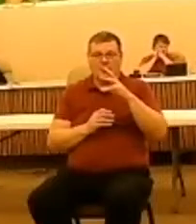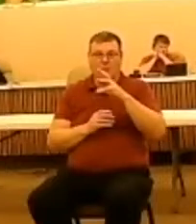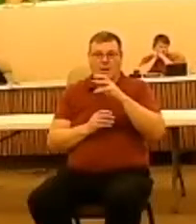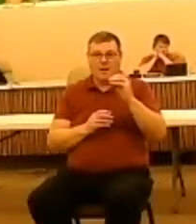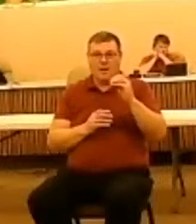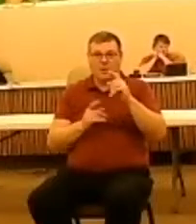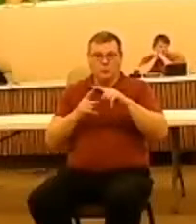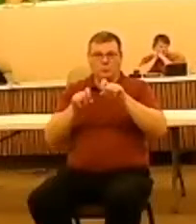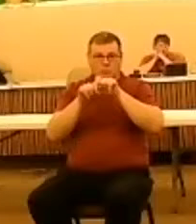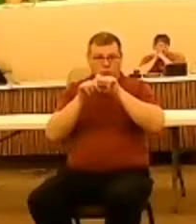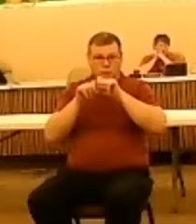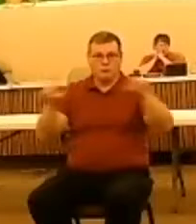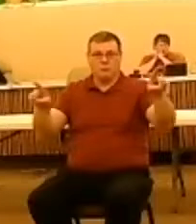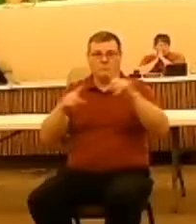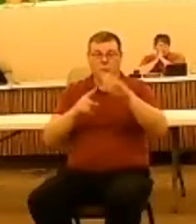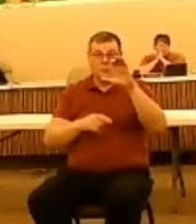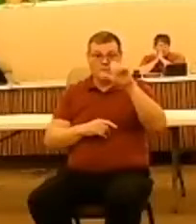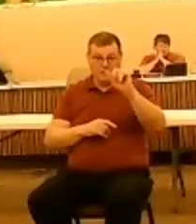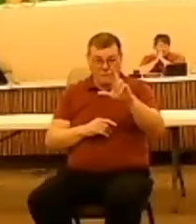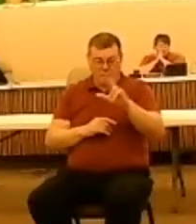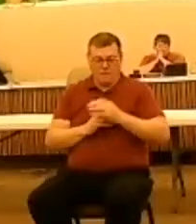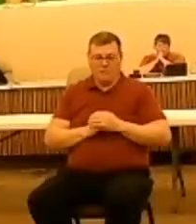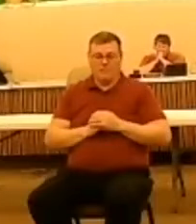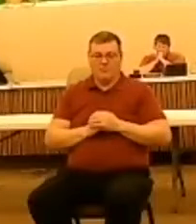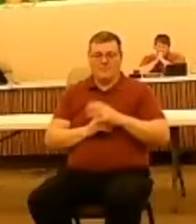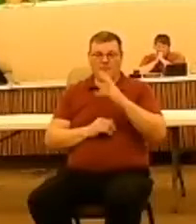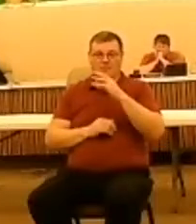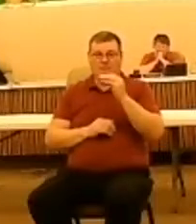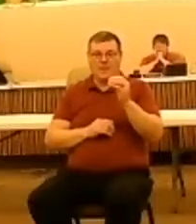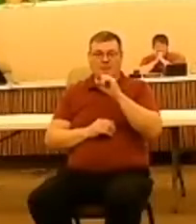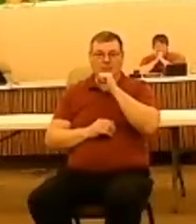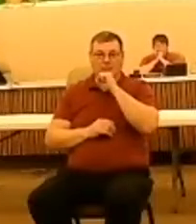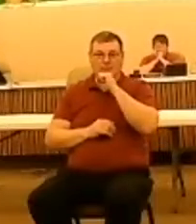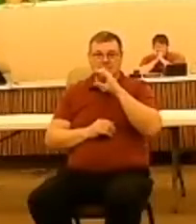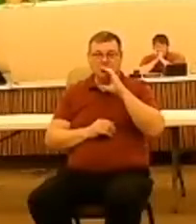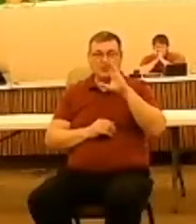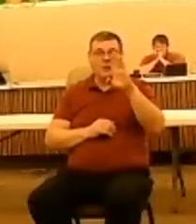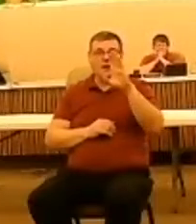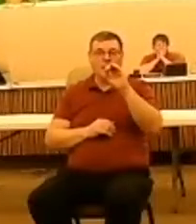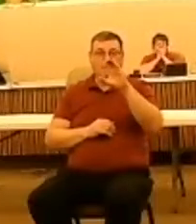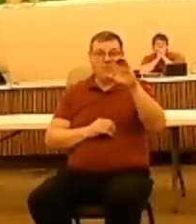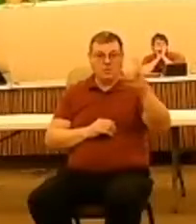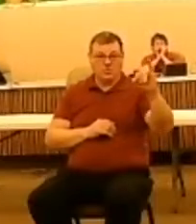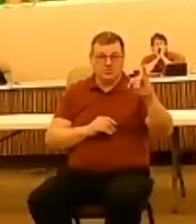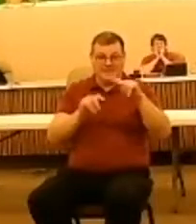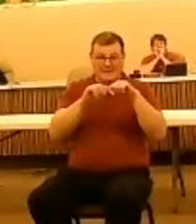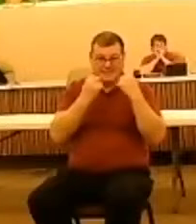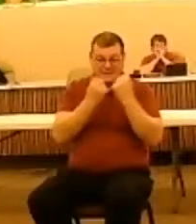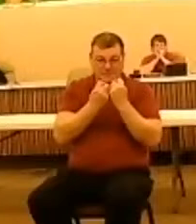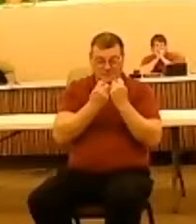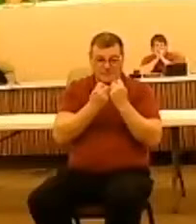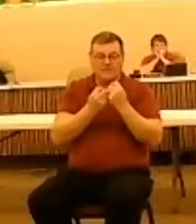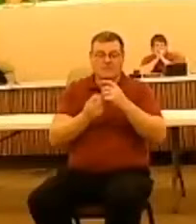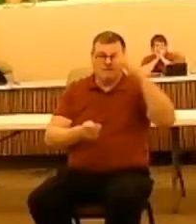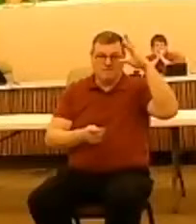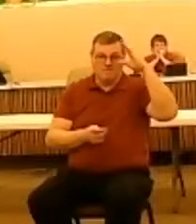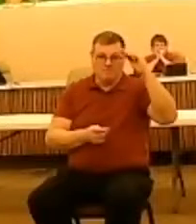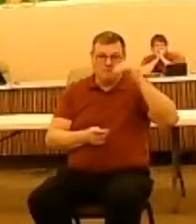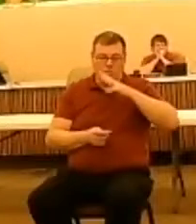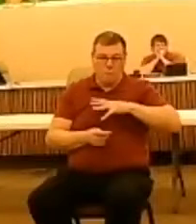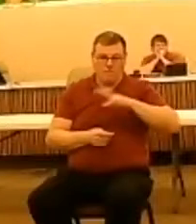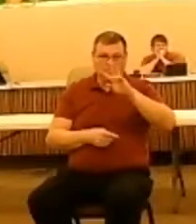to broadcast to cars. And senior bocce teams are being formed now. Men and women 60 years